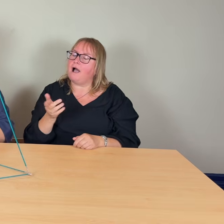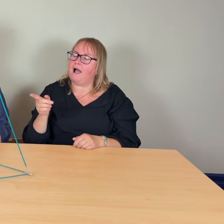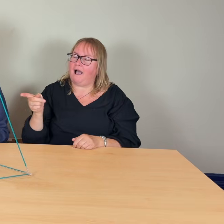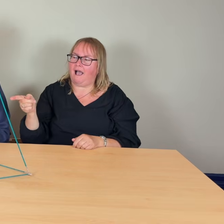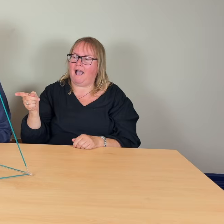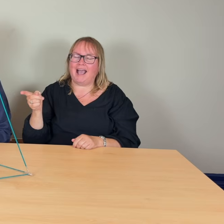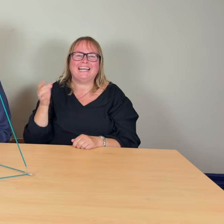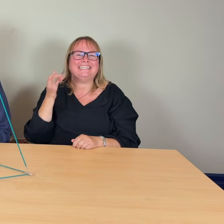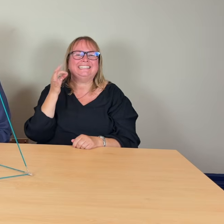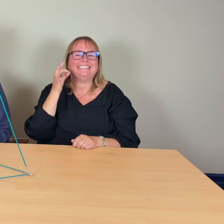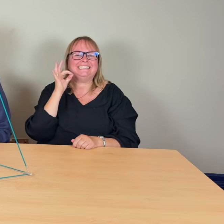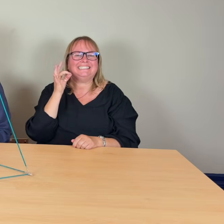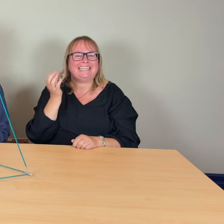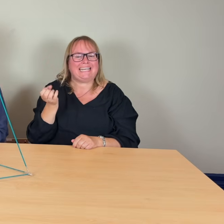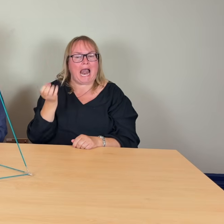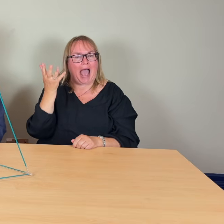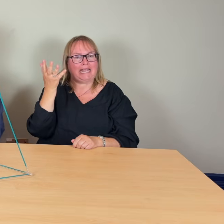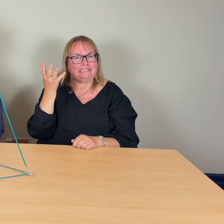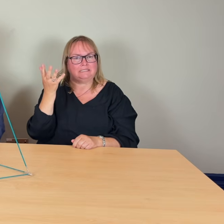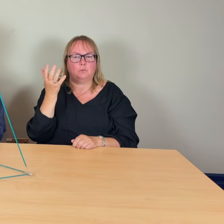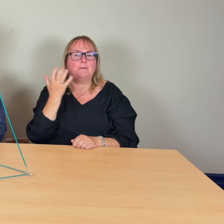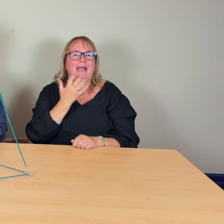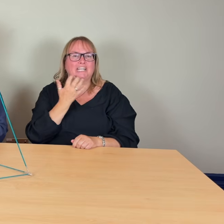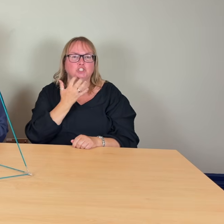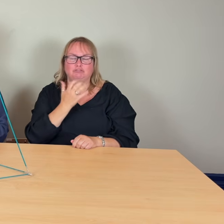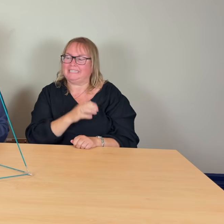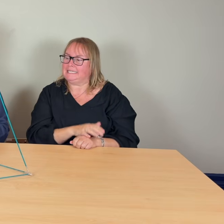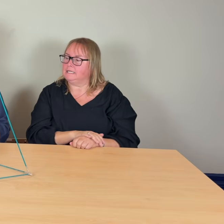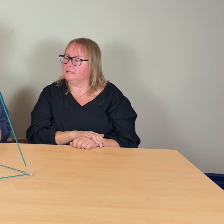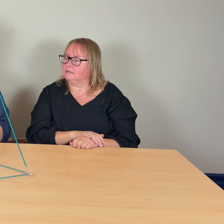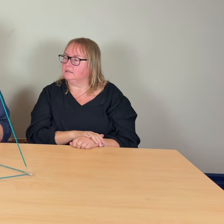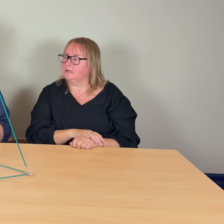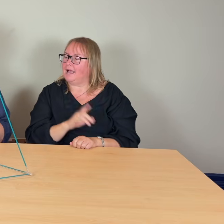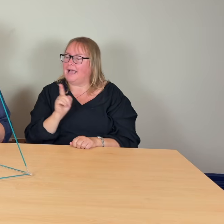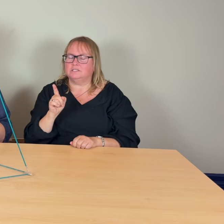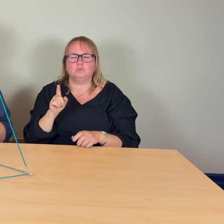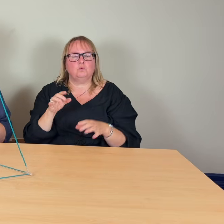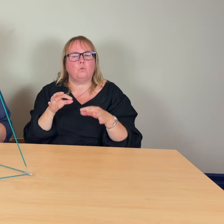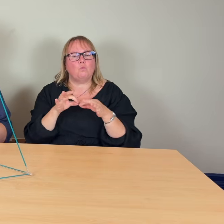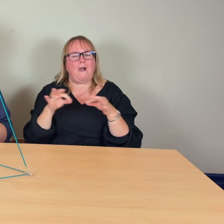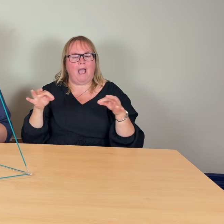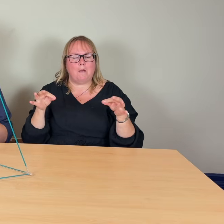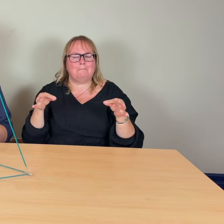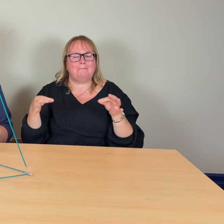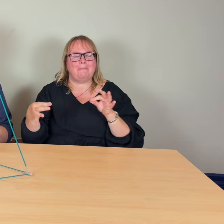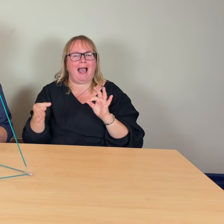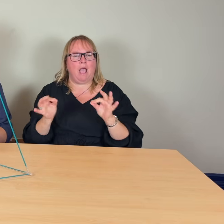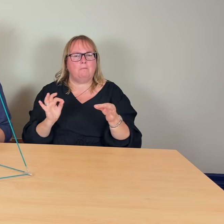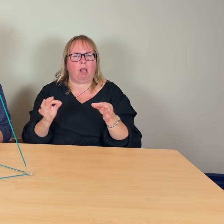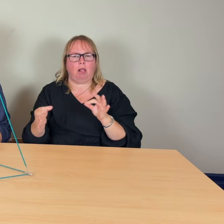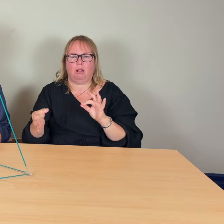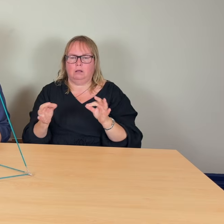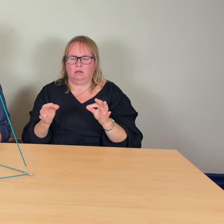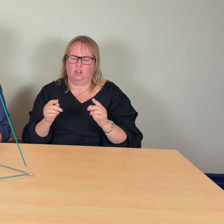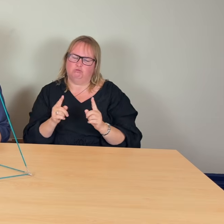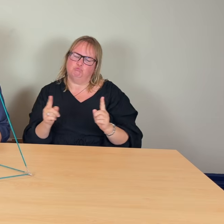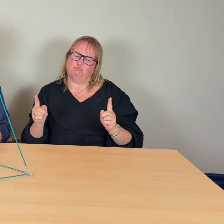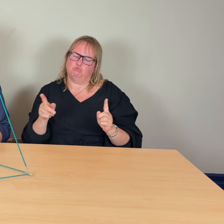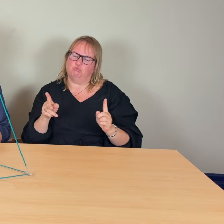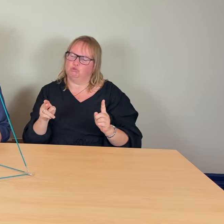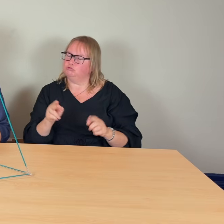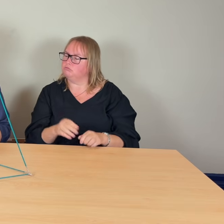tea light like this and some pliable wire. I'm just going to cut a length of